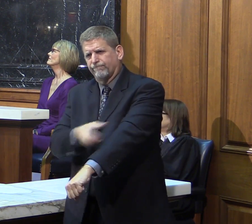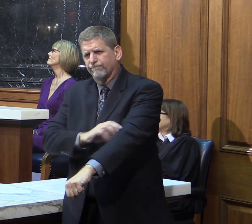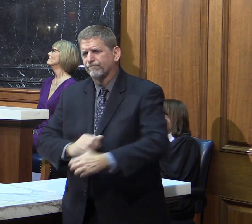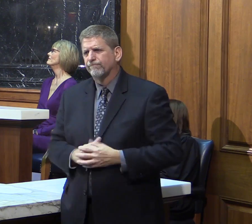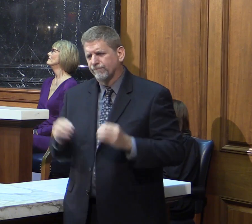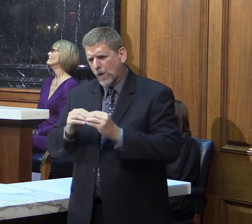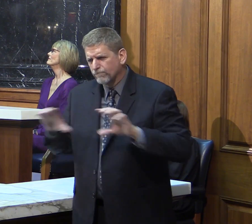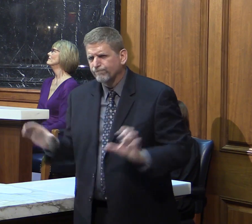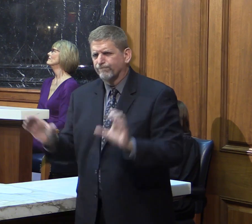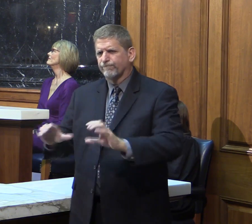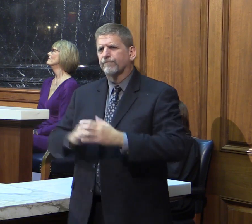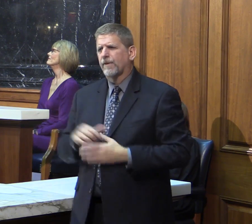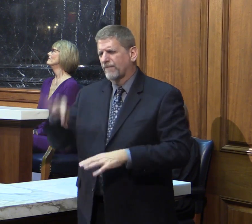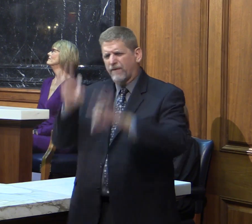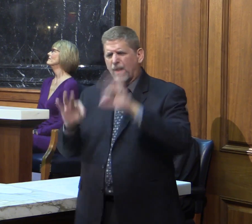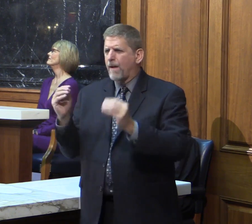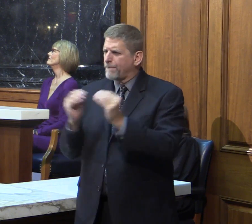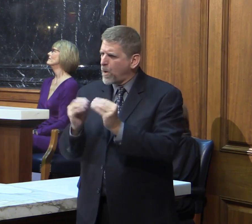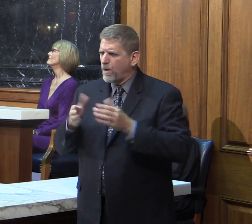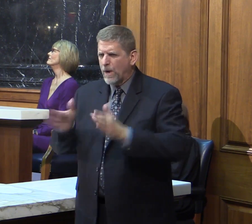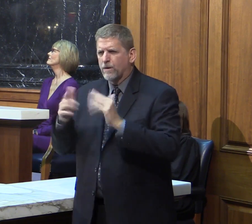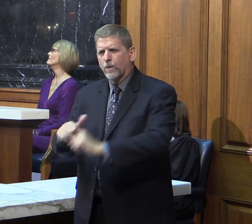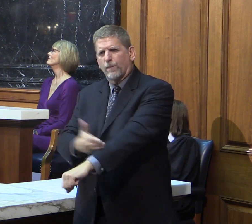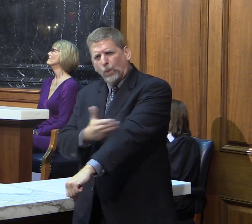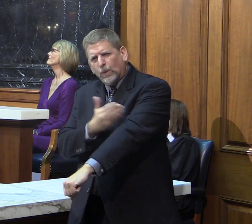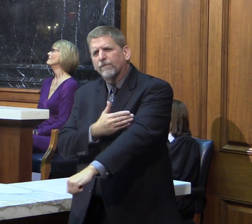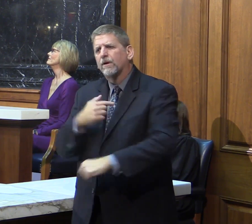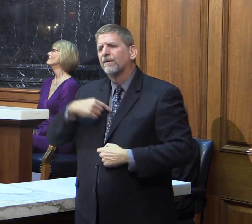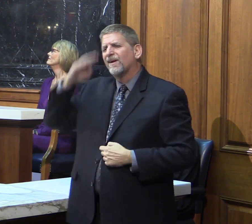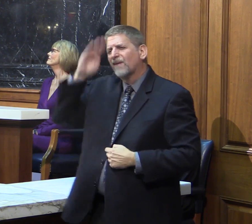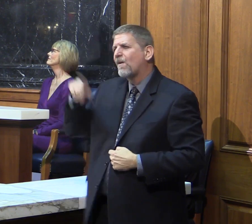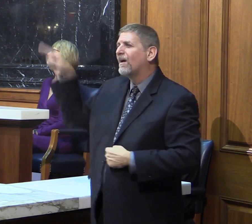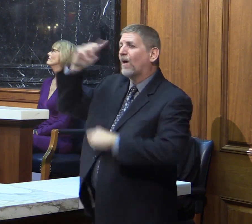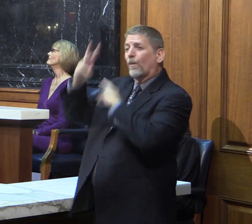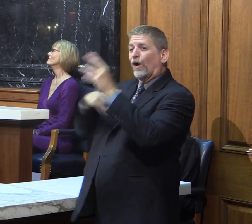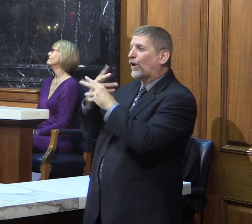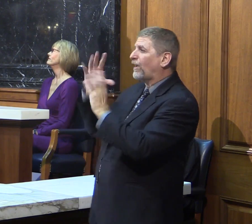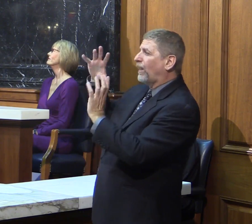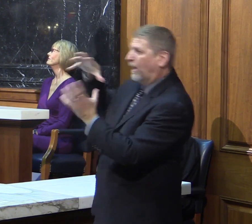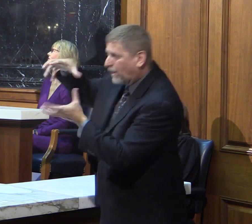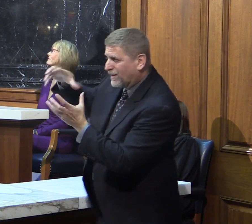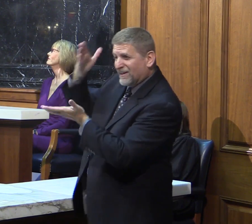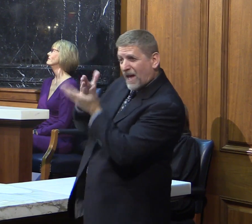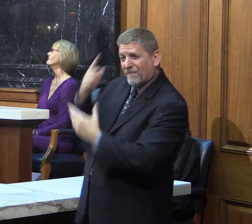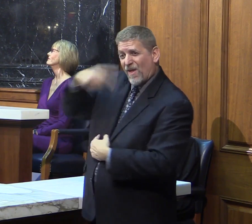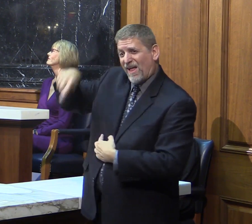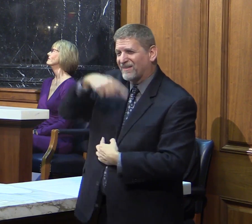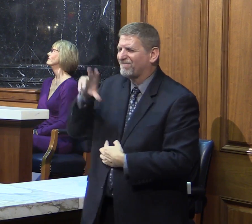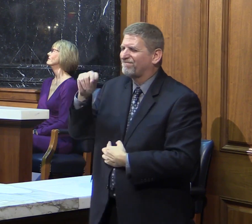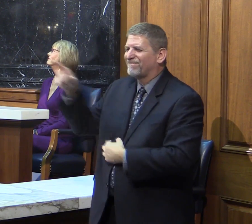to improve. We know the world won't stand still, and those who don't keep up will be left